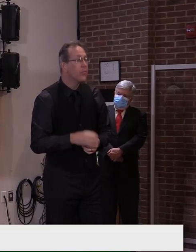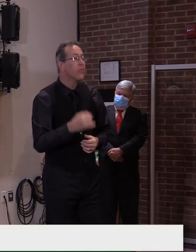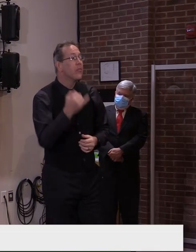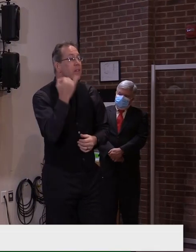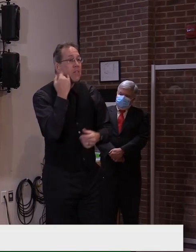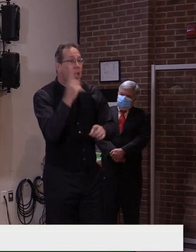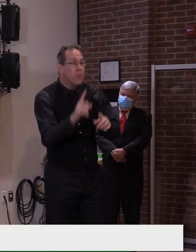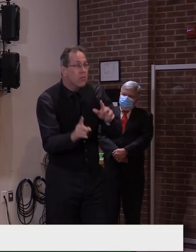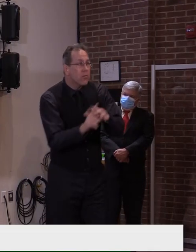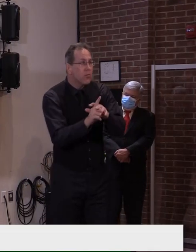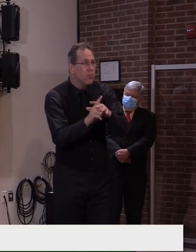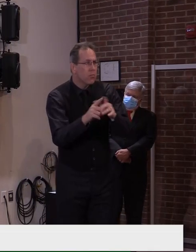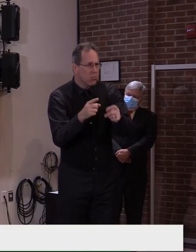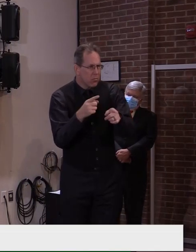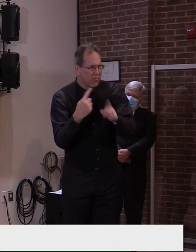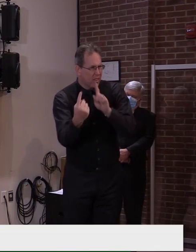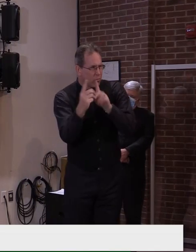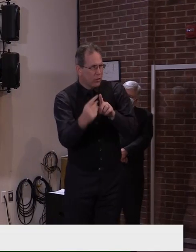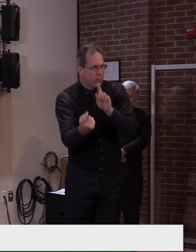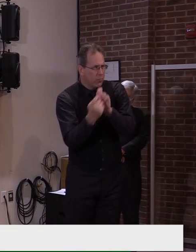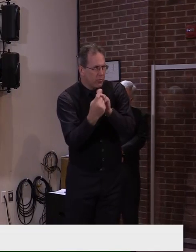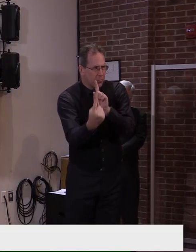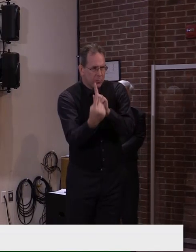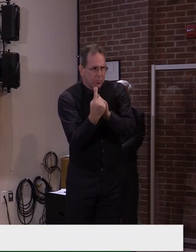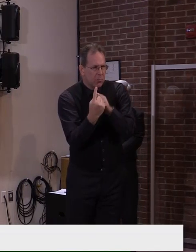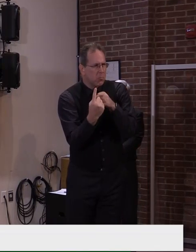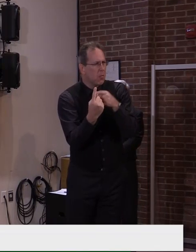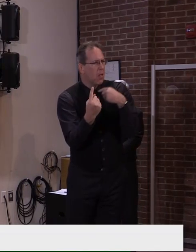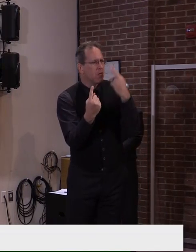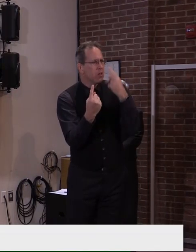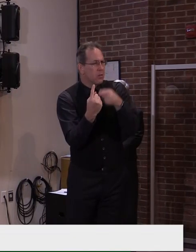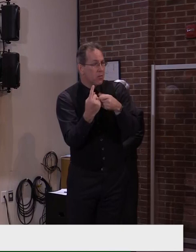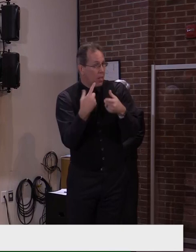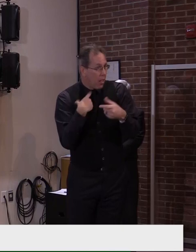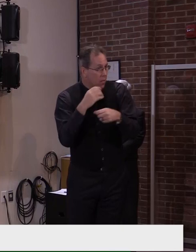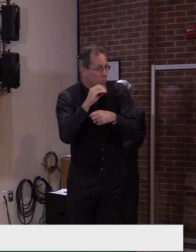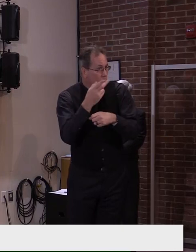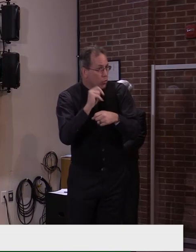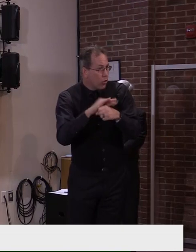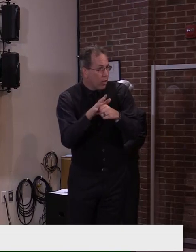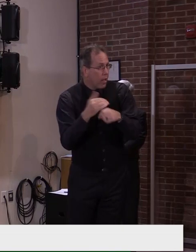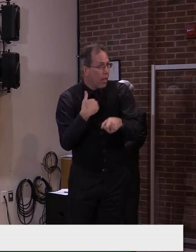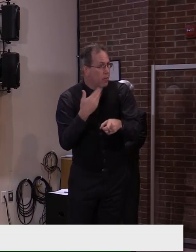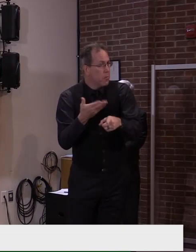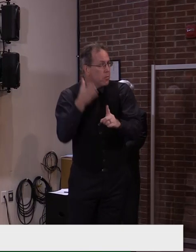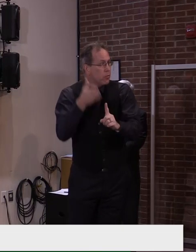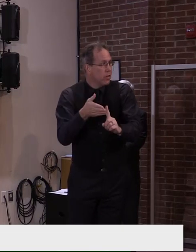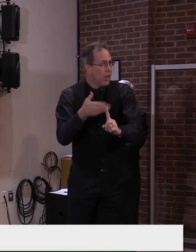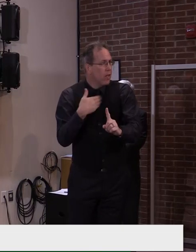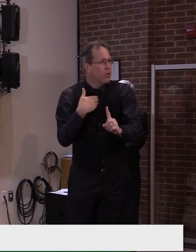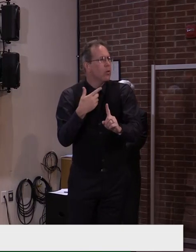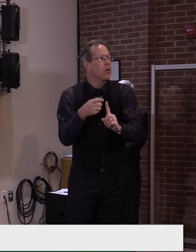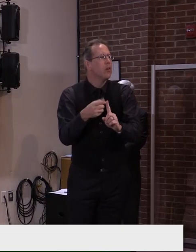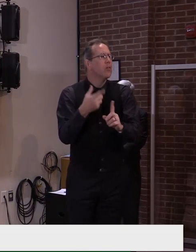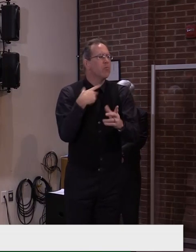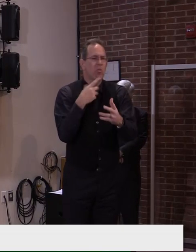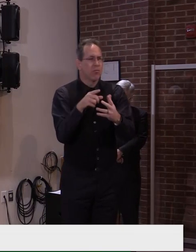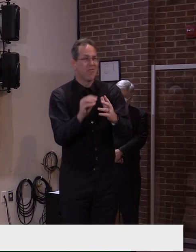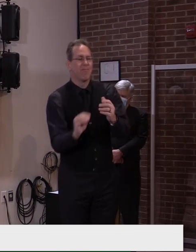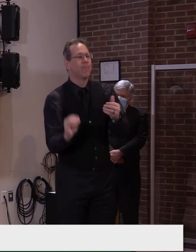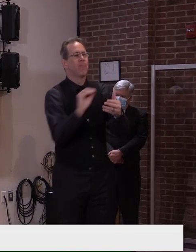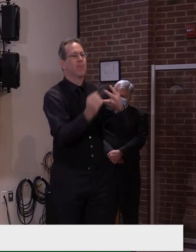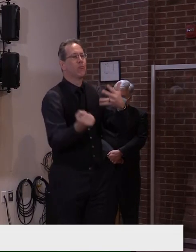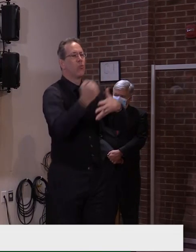Omicron based on other circumstances, they should be prioritized to getting the sotrovimab, because that is the one that